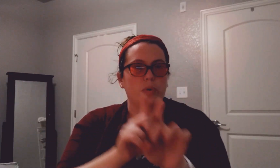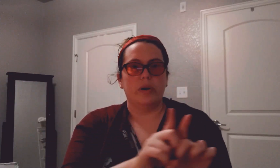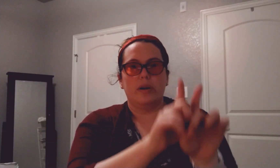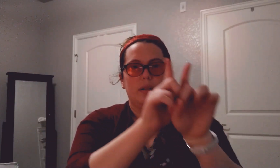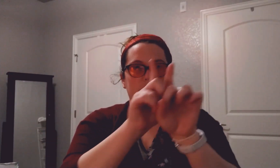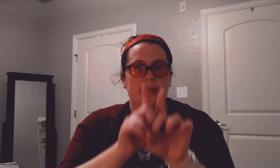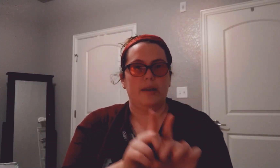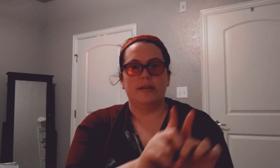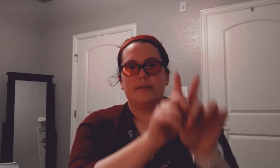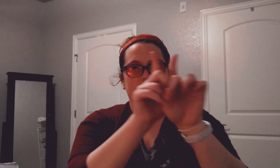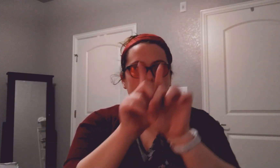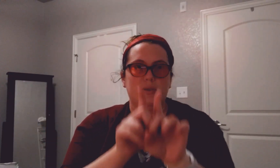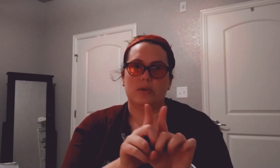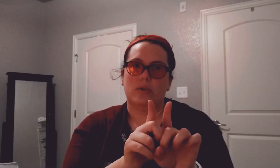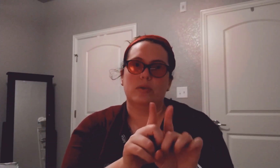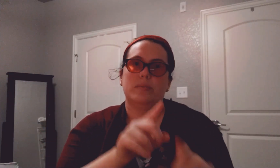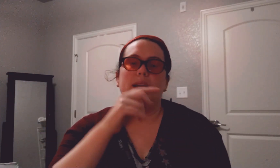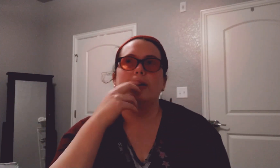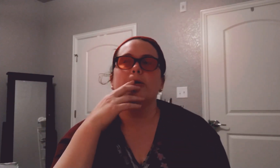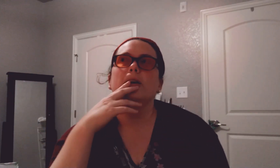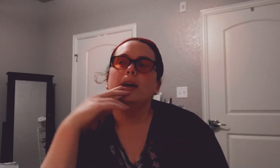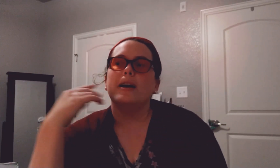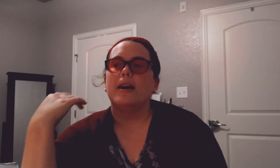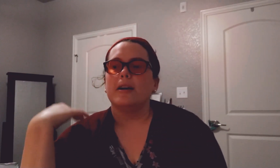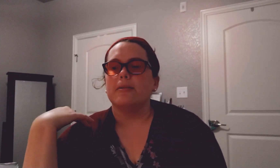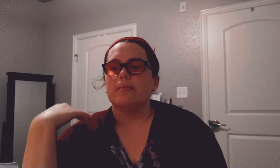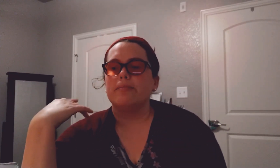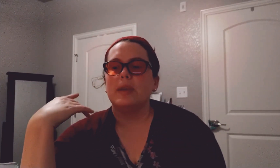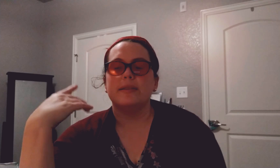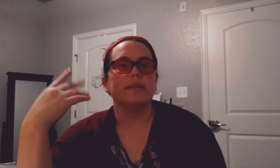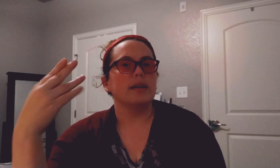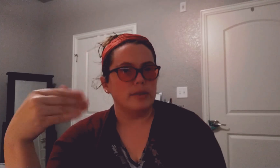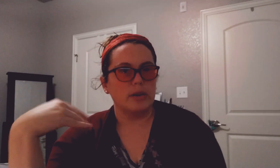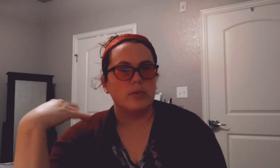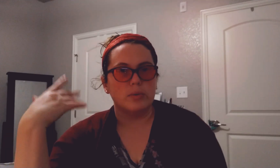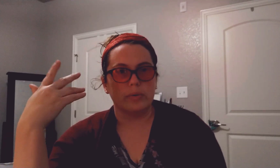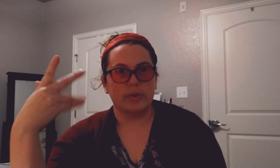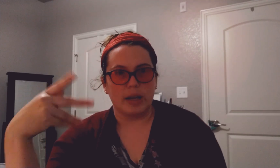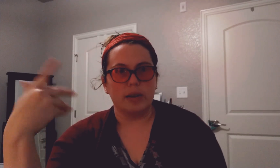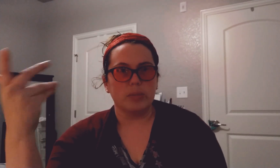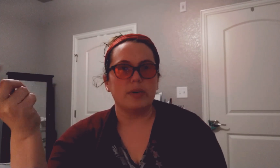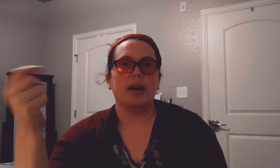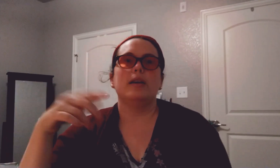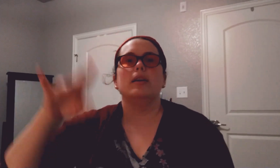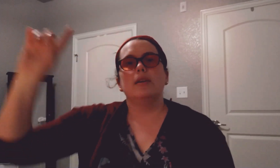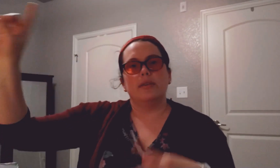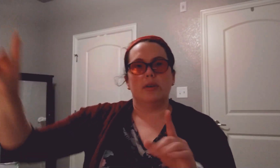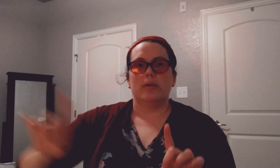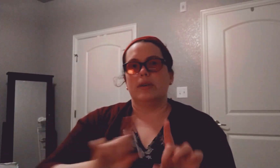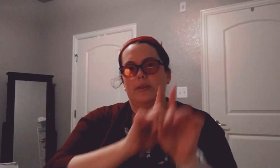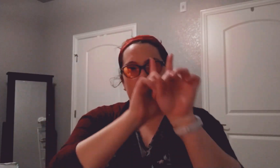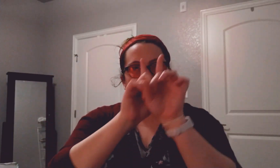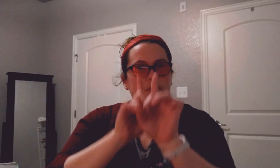or like this, the circle meaning it's a continual standing beside. So he's